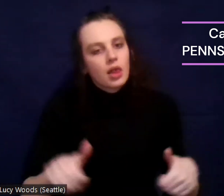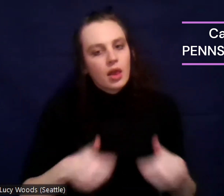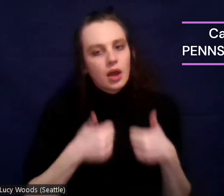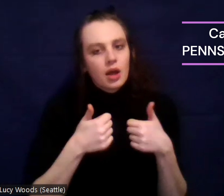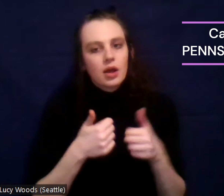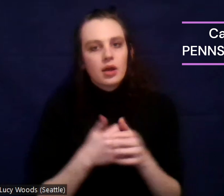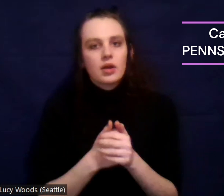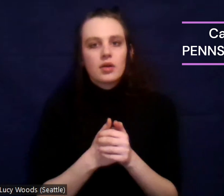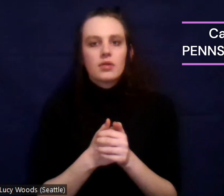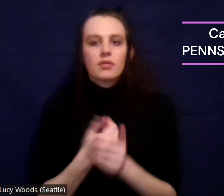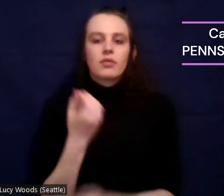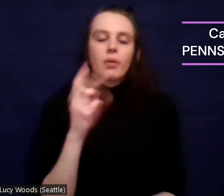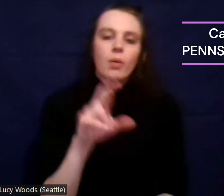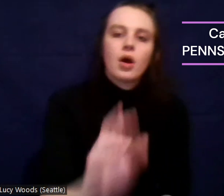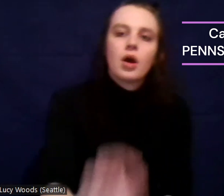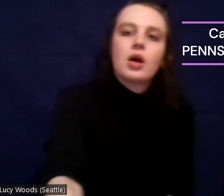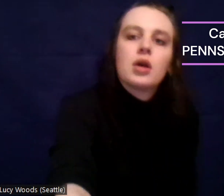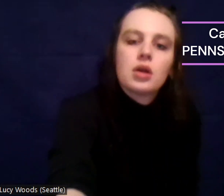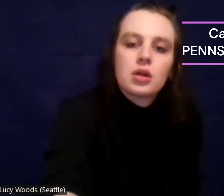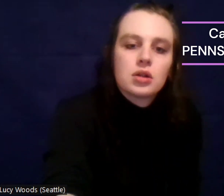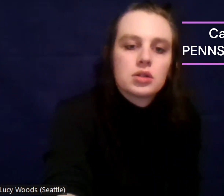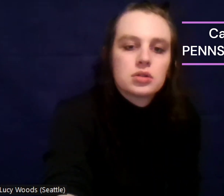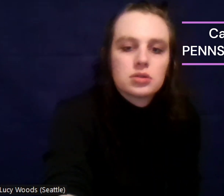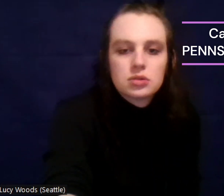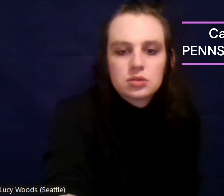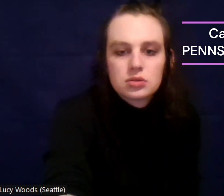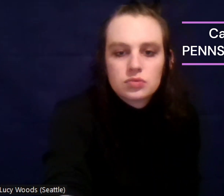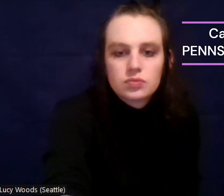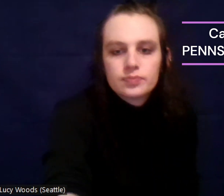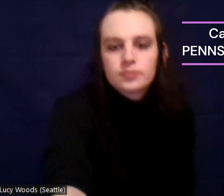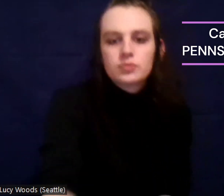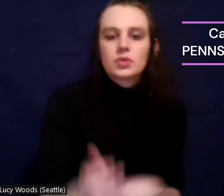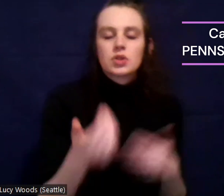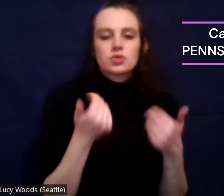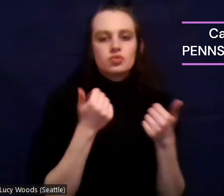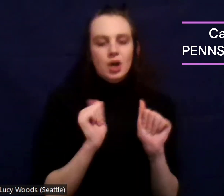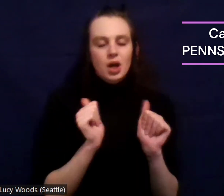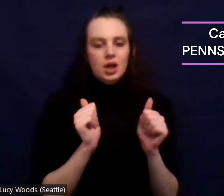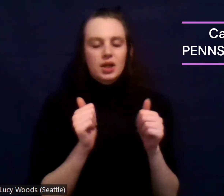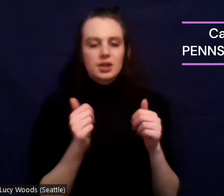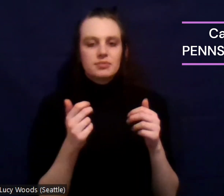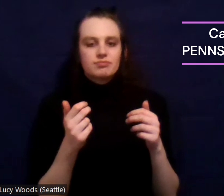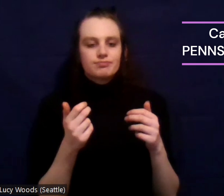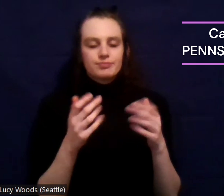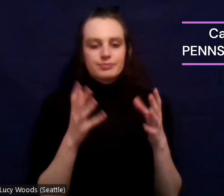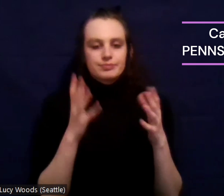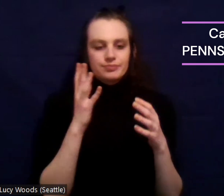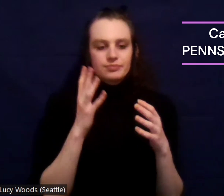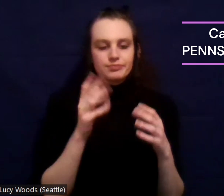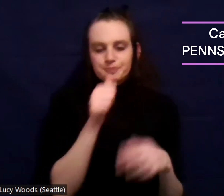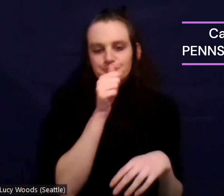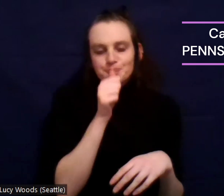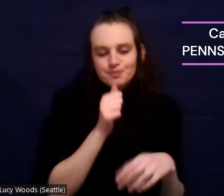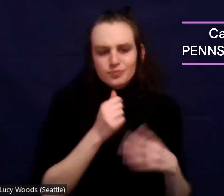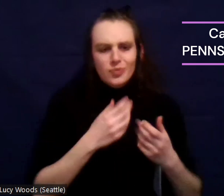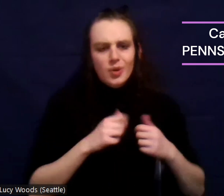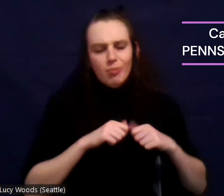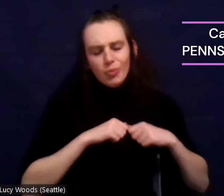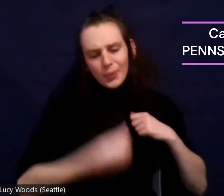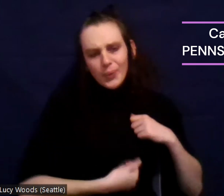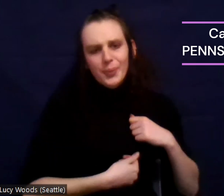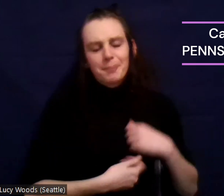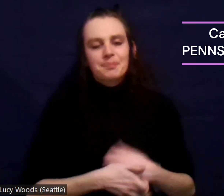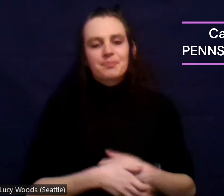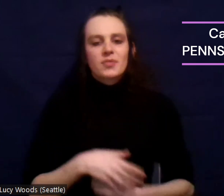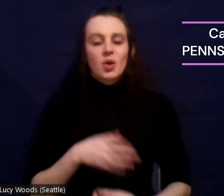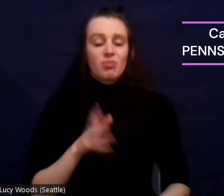just to, deal with the grief. And that was just, my first real experience of like, seeing that environment.